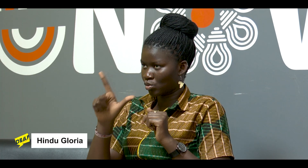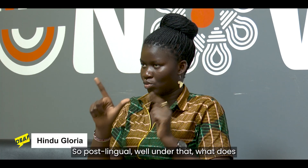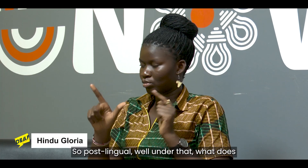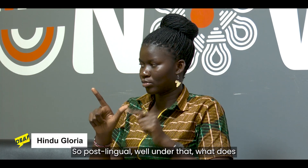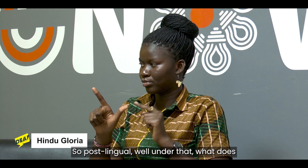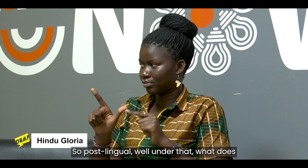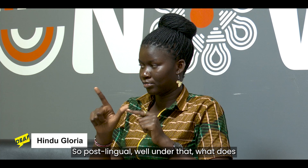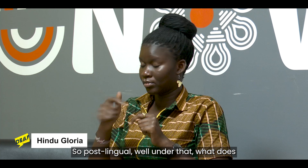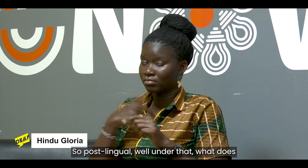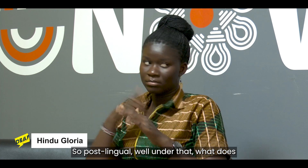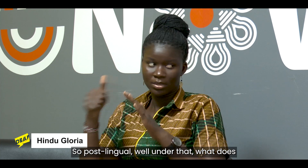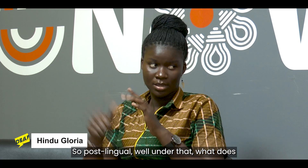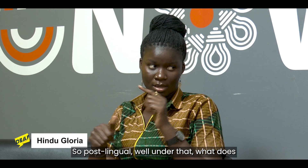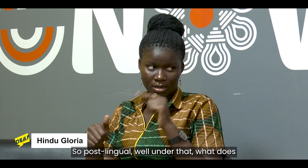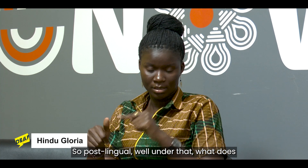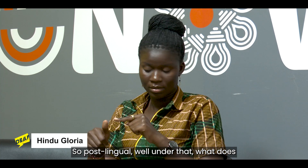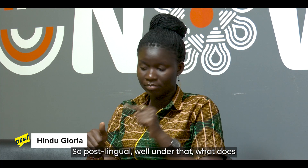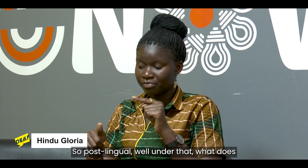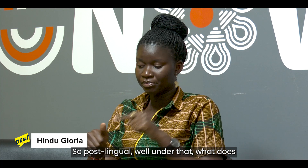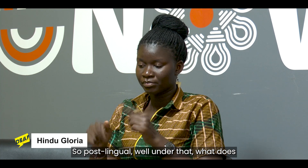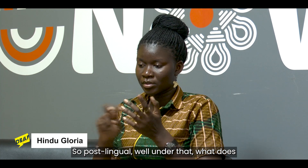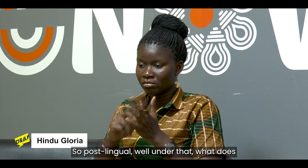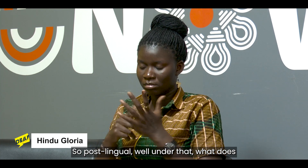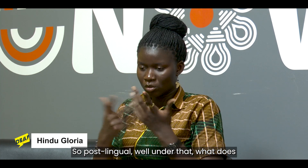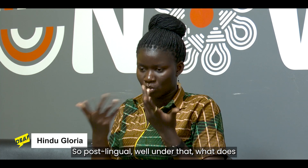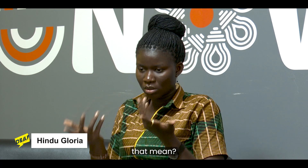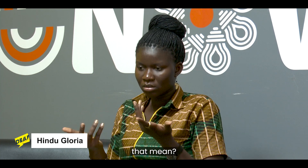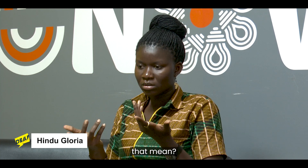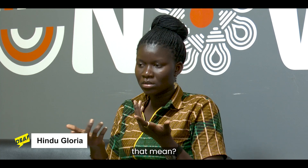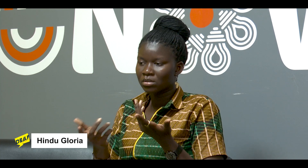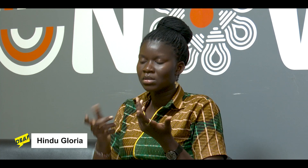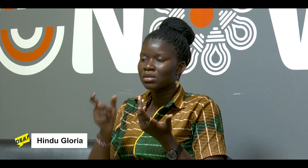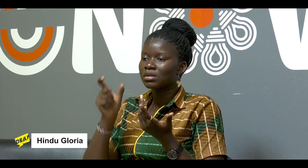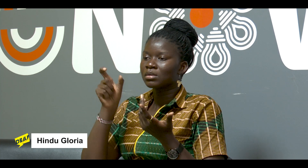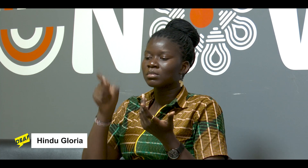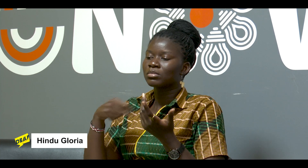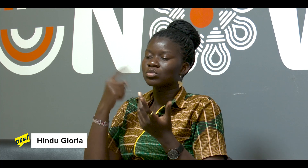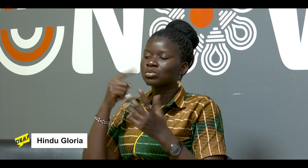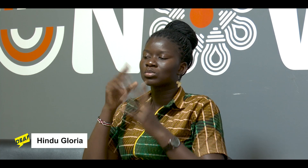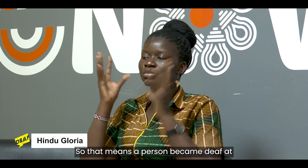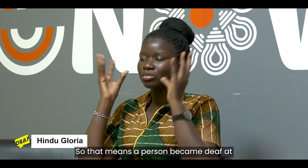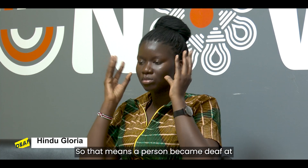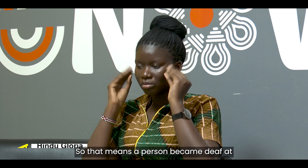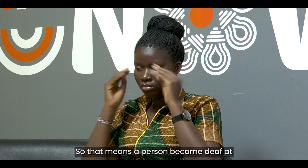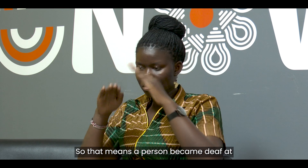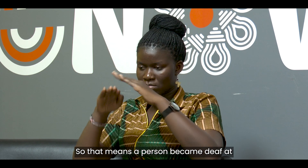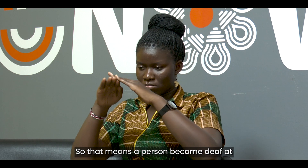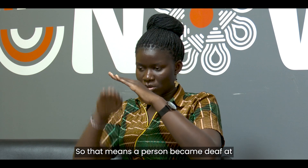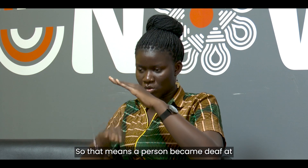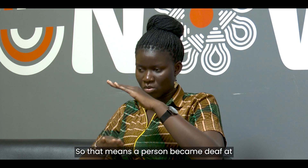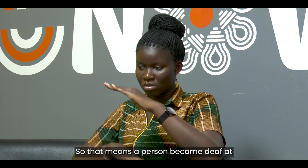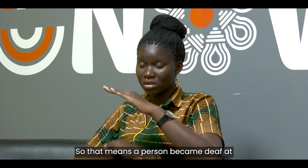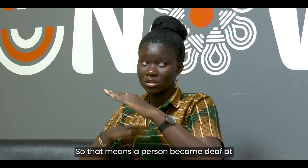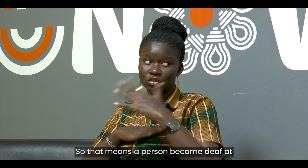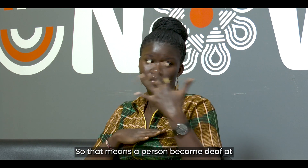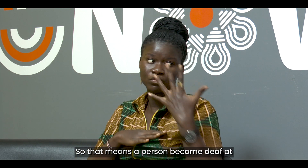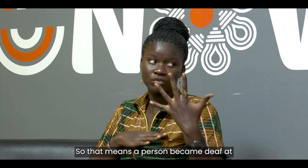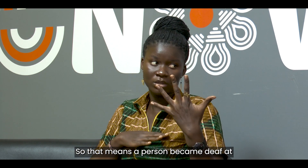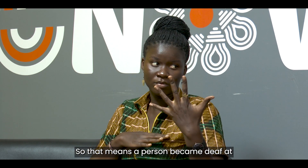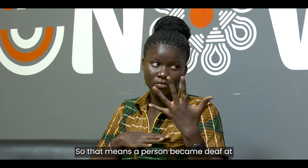So post-lingual, well, under that, what does that mean? So that means a person became deaf at